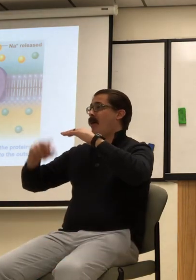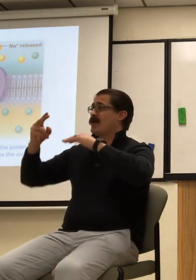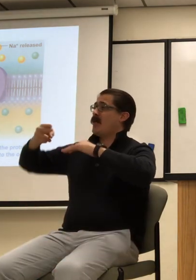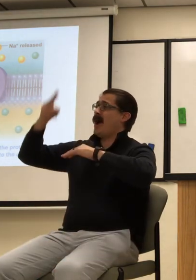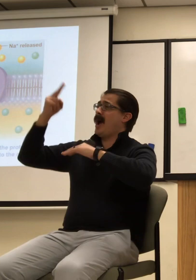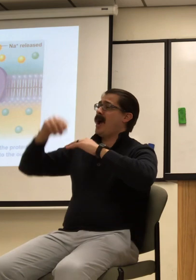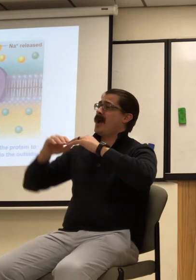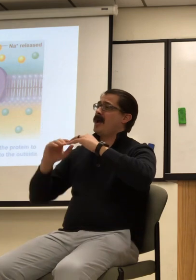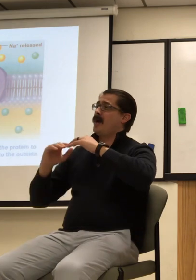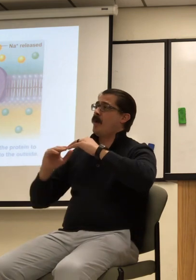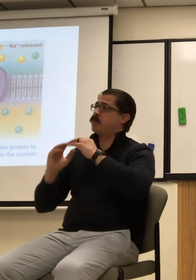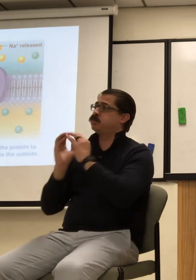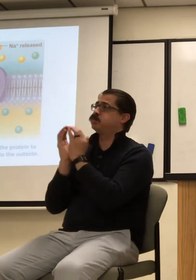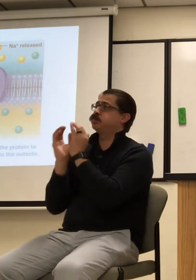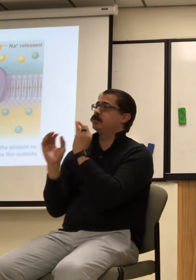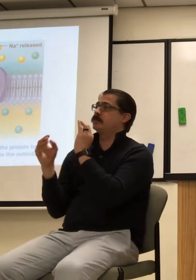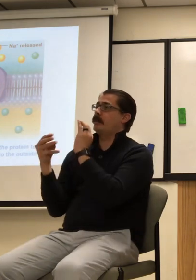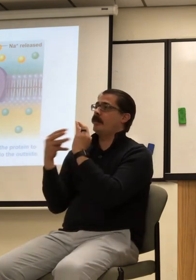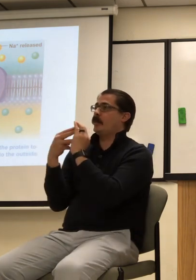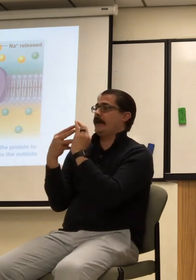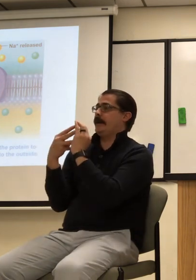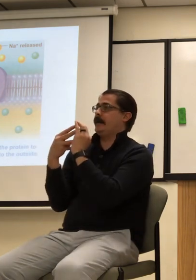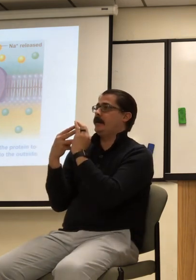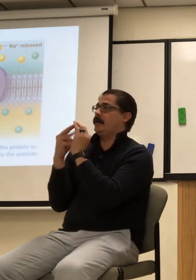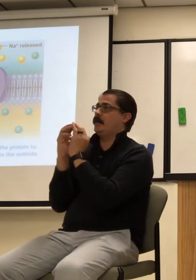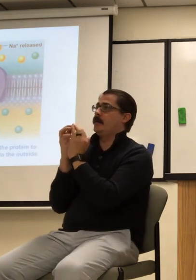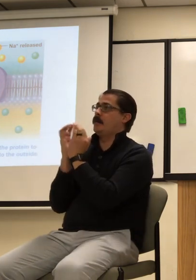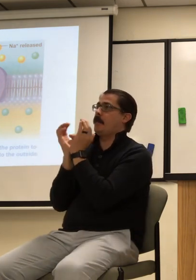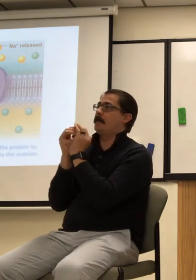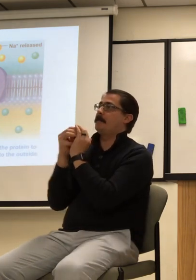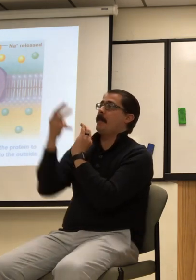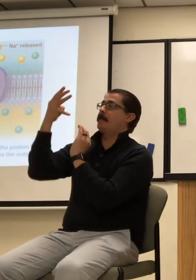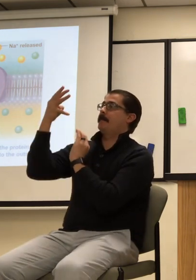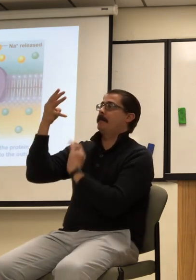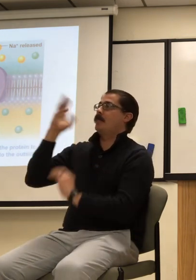energy to kind of like move the sodium.